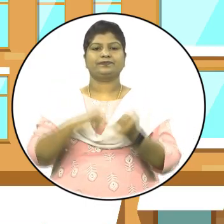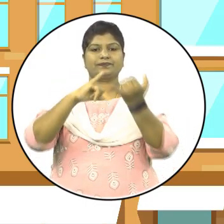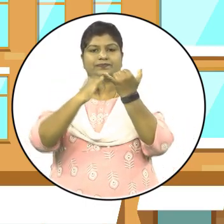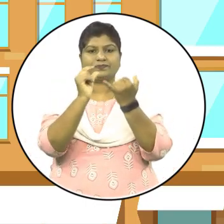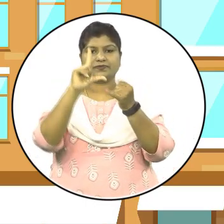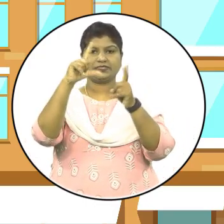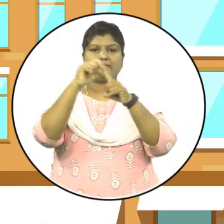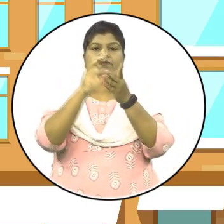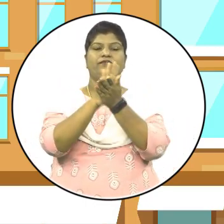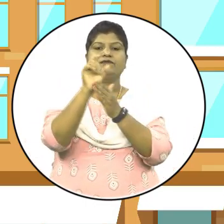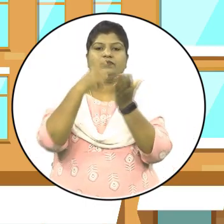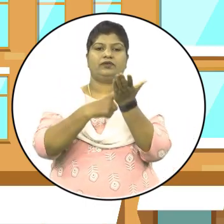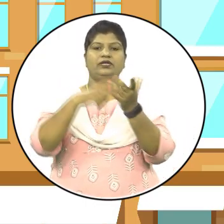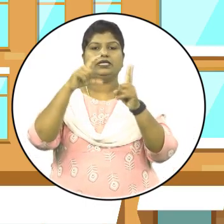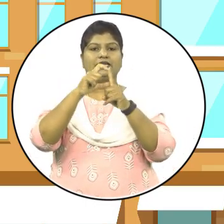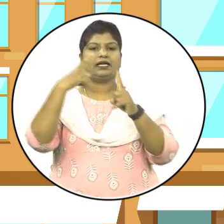sulfur dioxide,